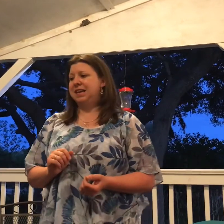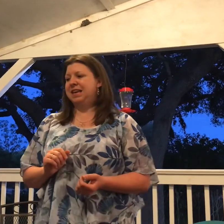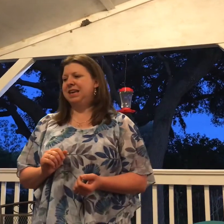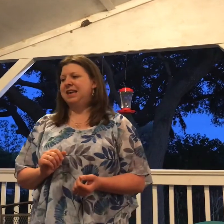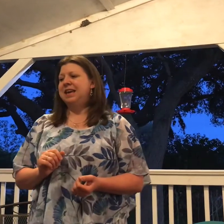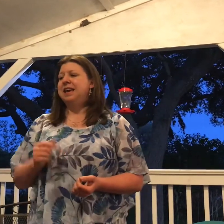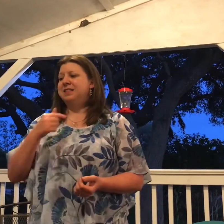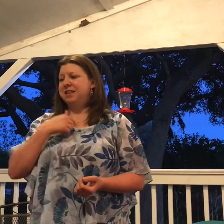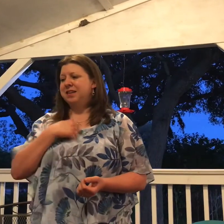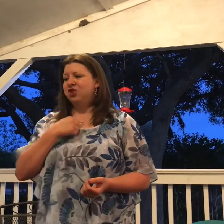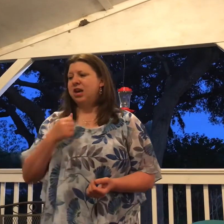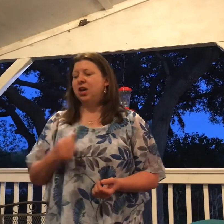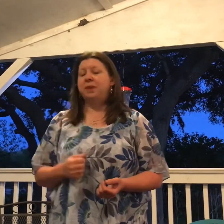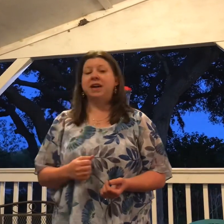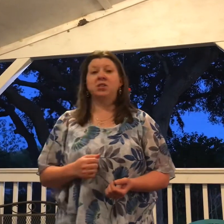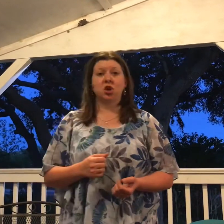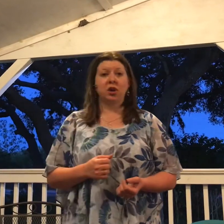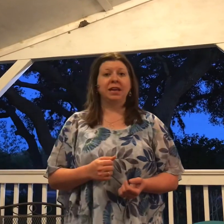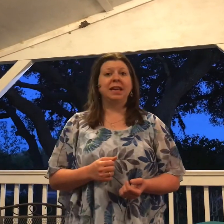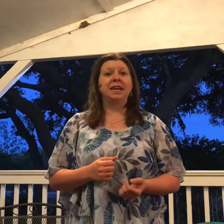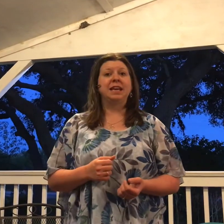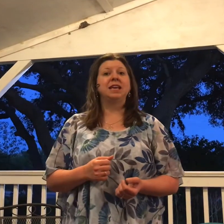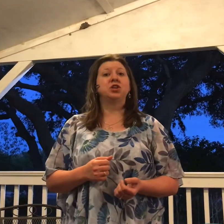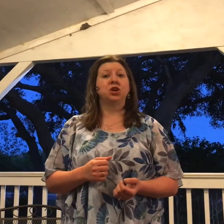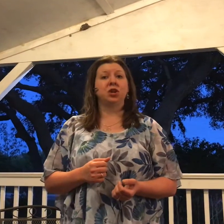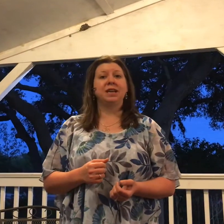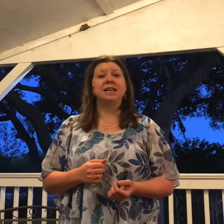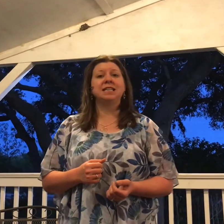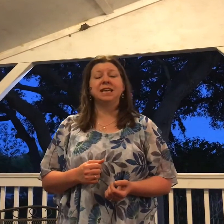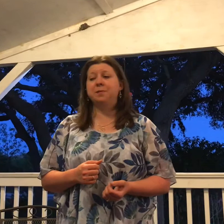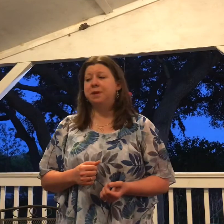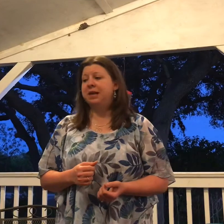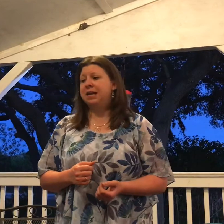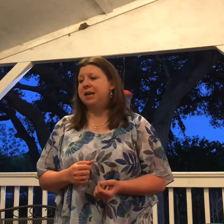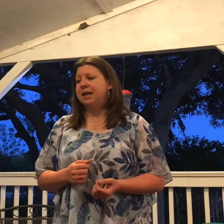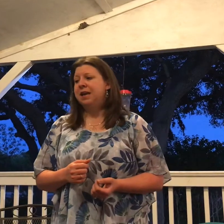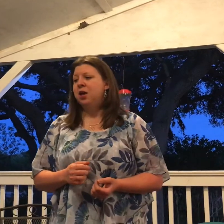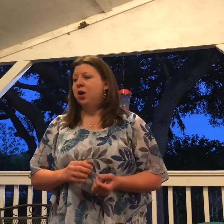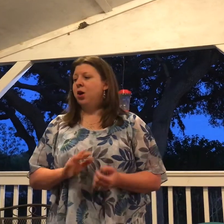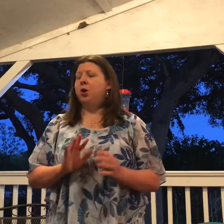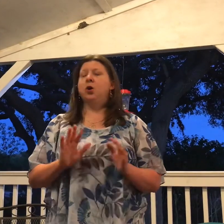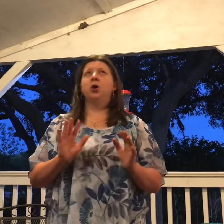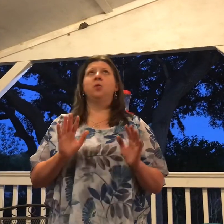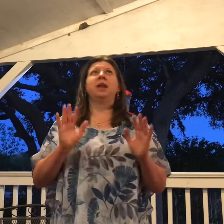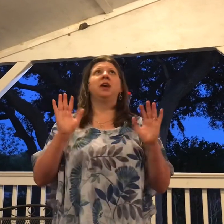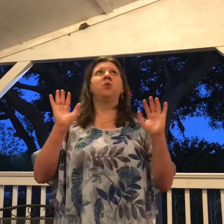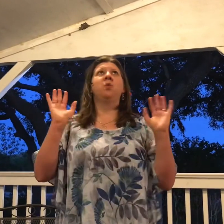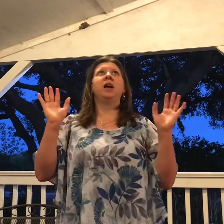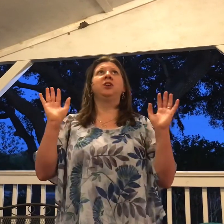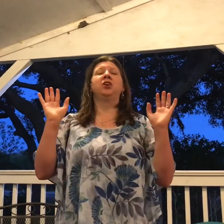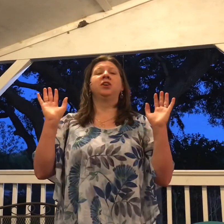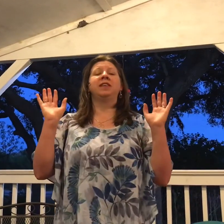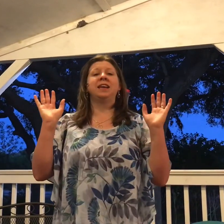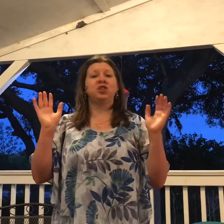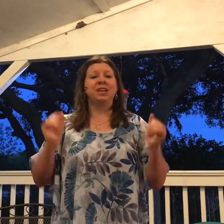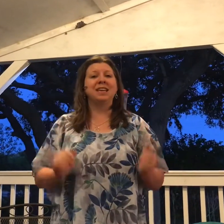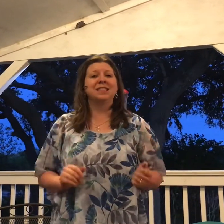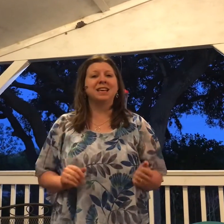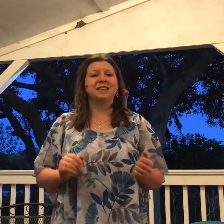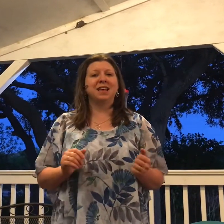King, this shall my song in eternity be. Oh, what a wonder that Jesus loves